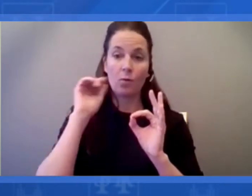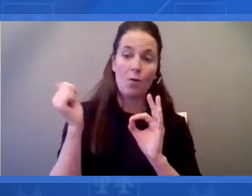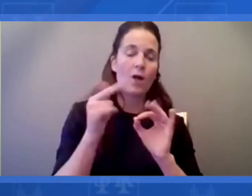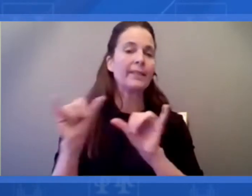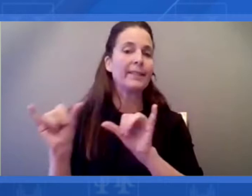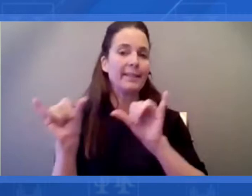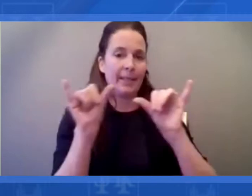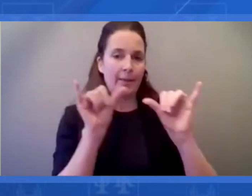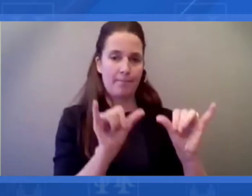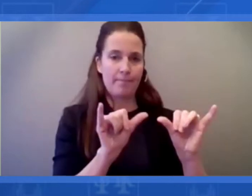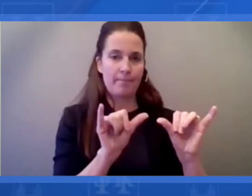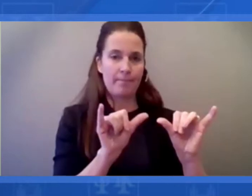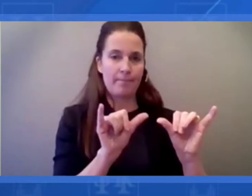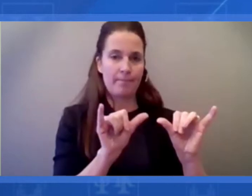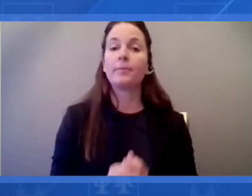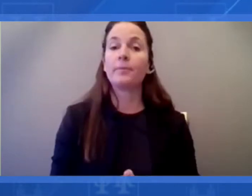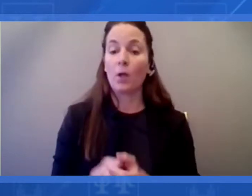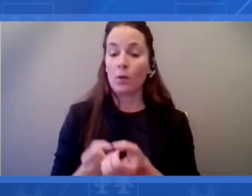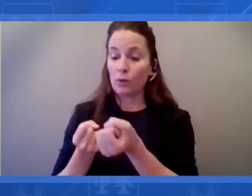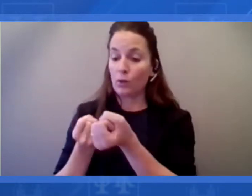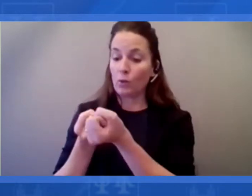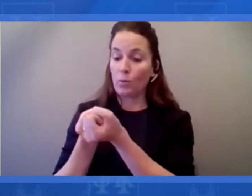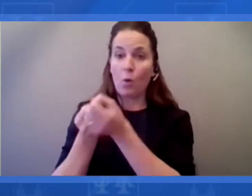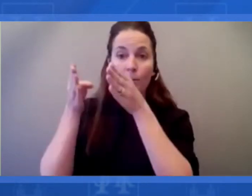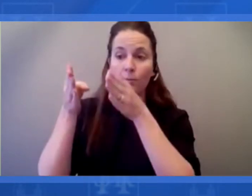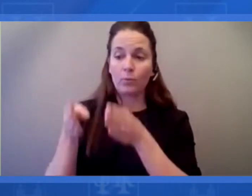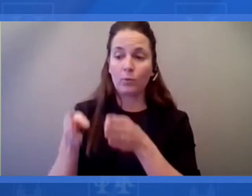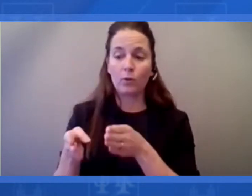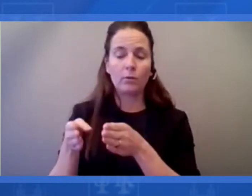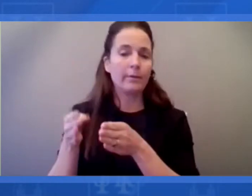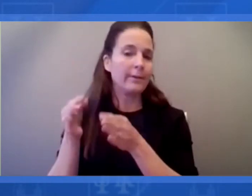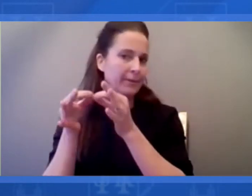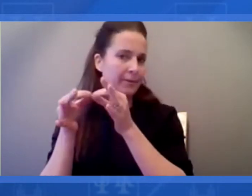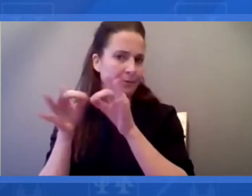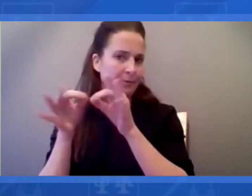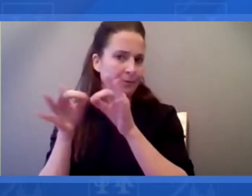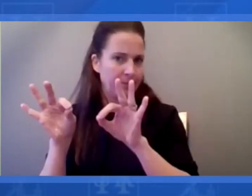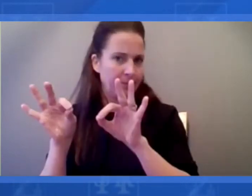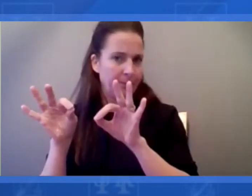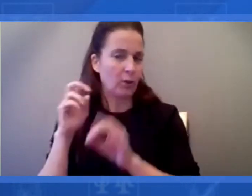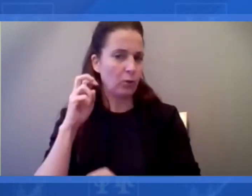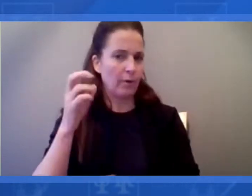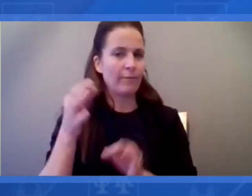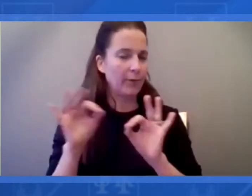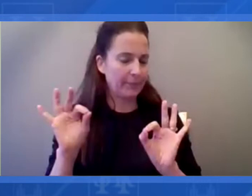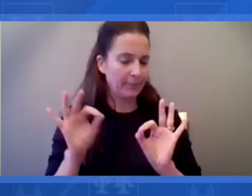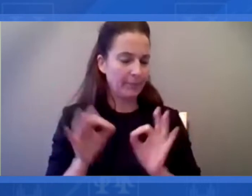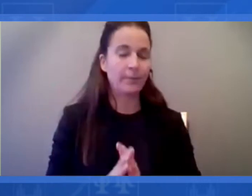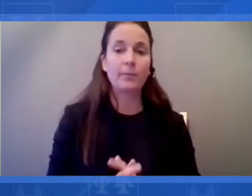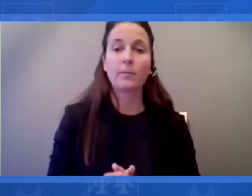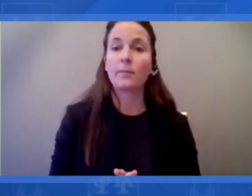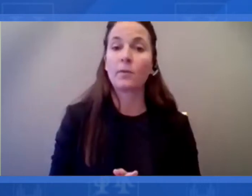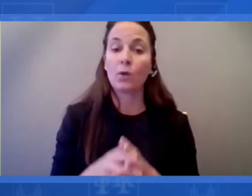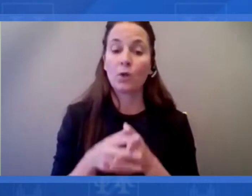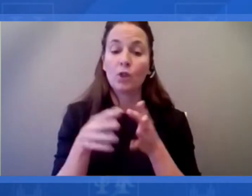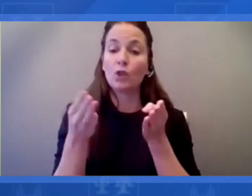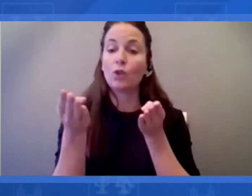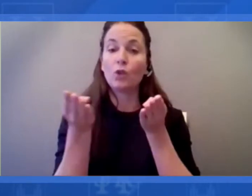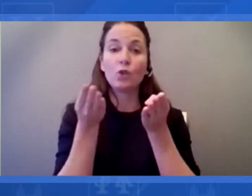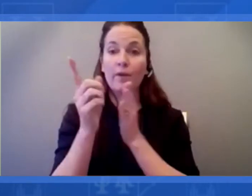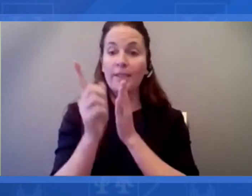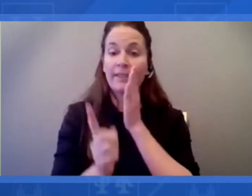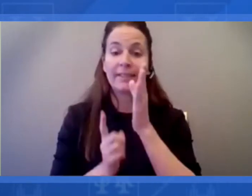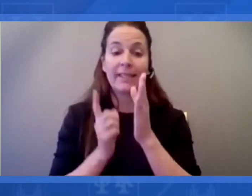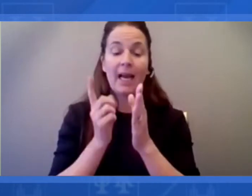for support persons. No fare is charged for a support person. Hours of service. The